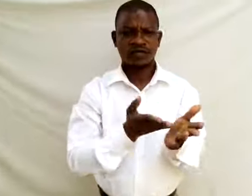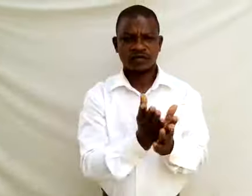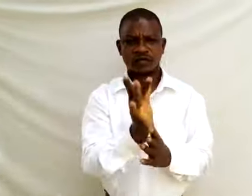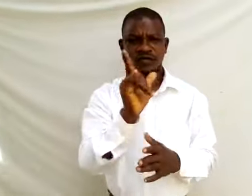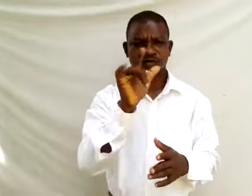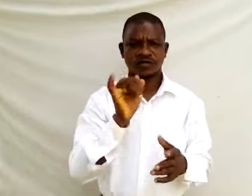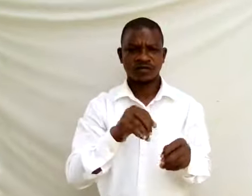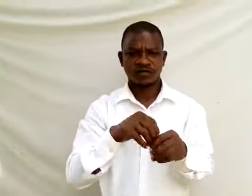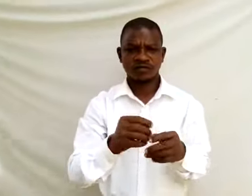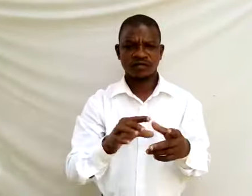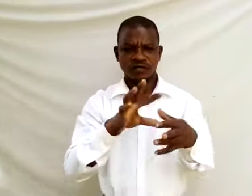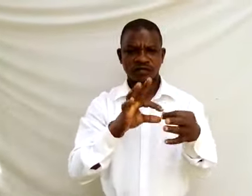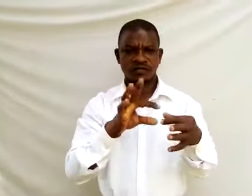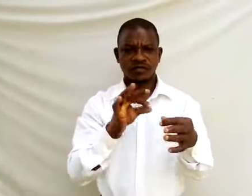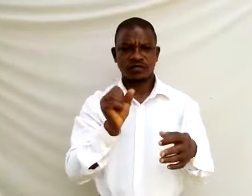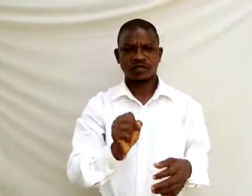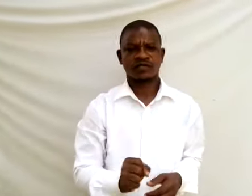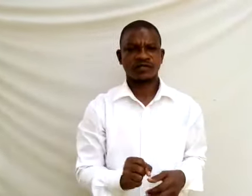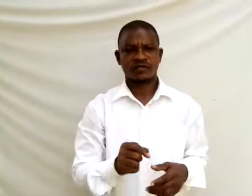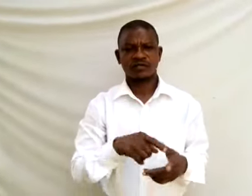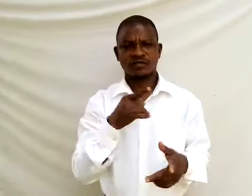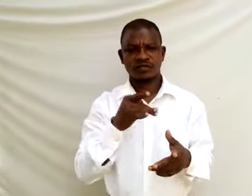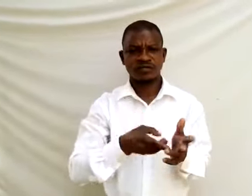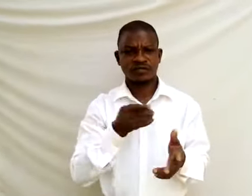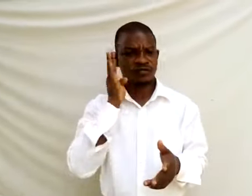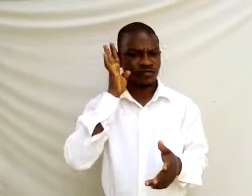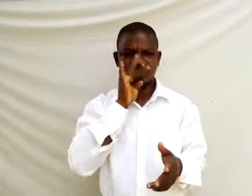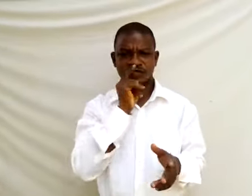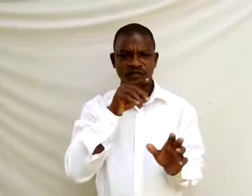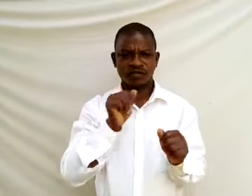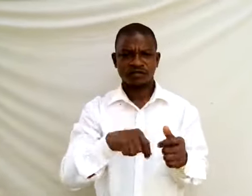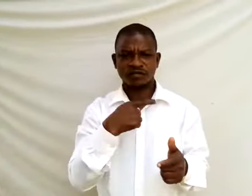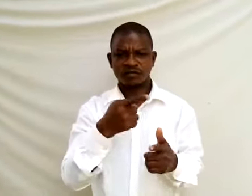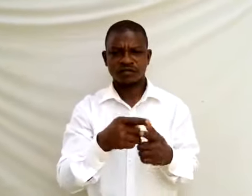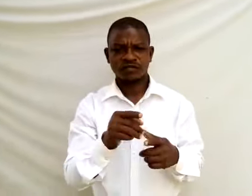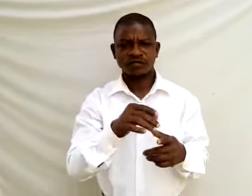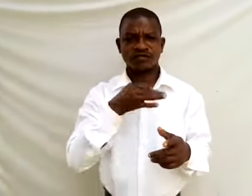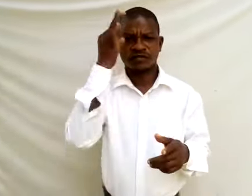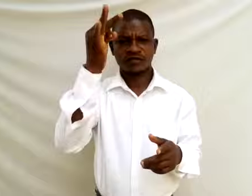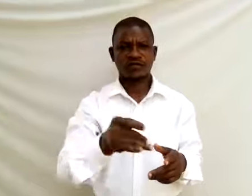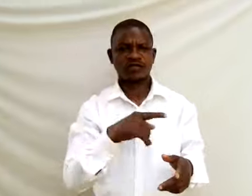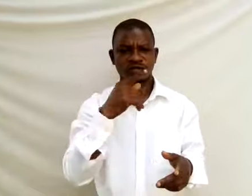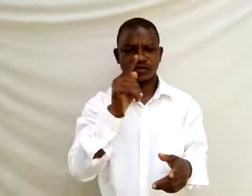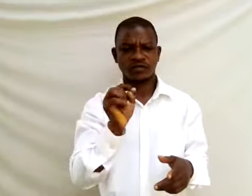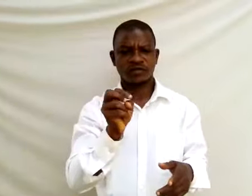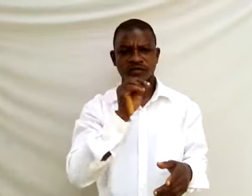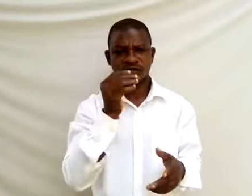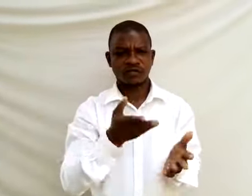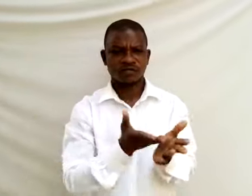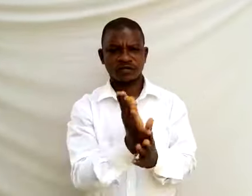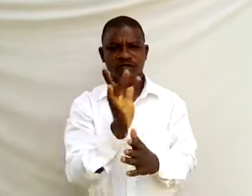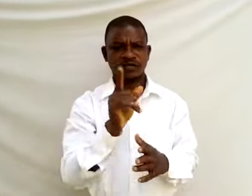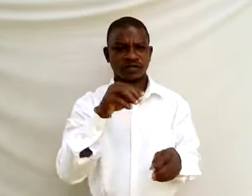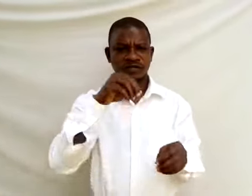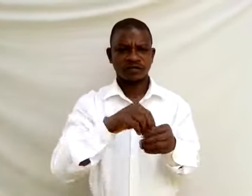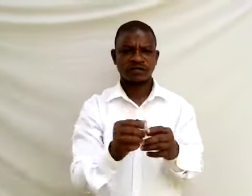in sentences. The students will be able to use future tenses correctly in